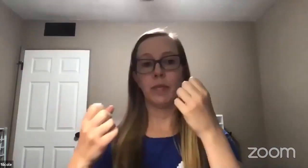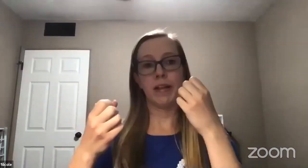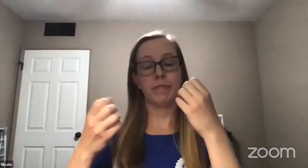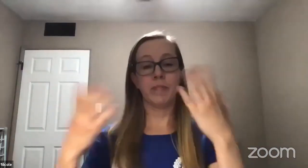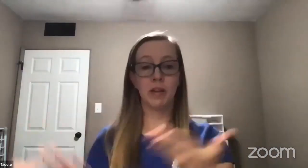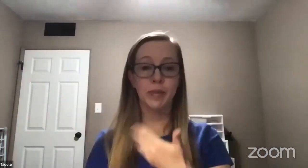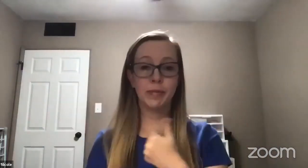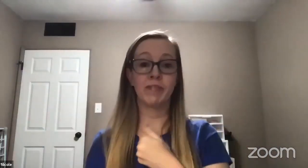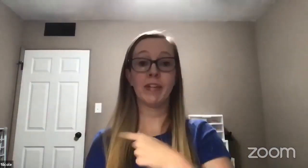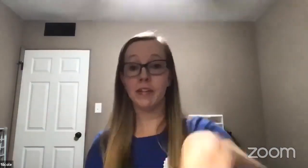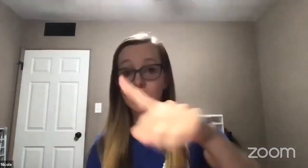Hello, everyone.